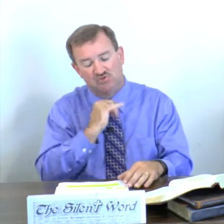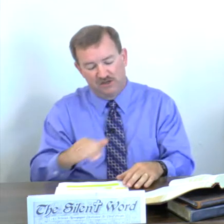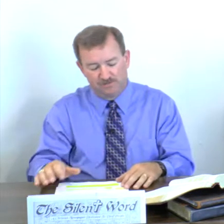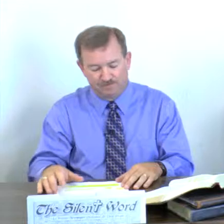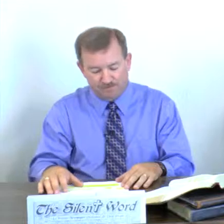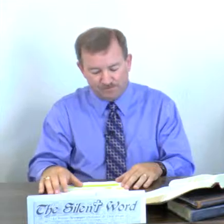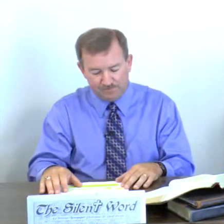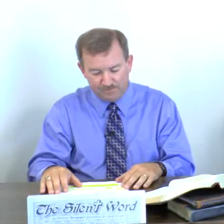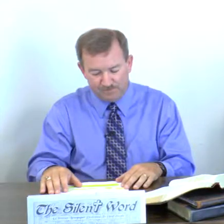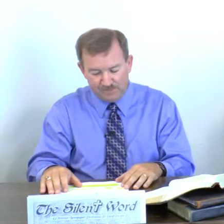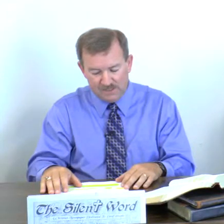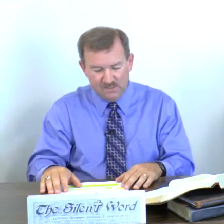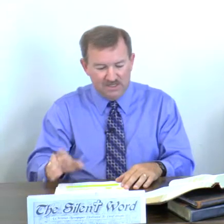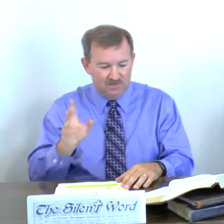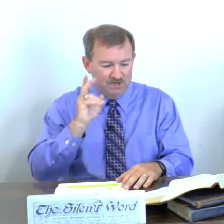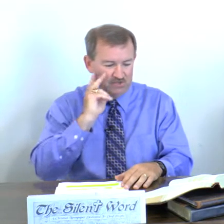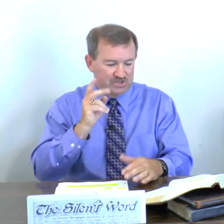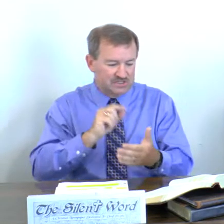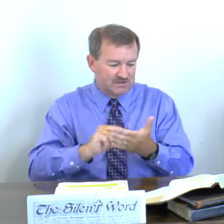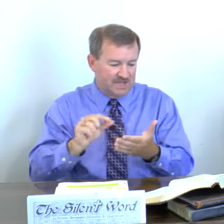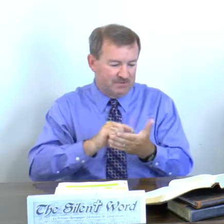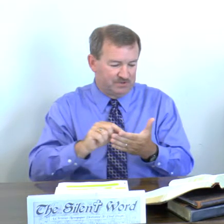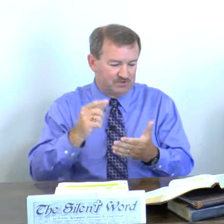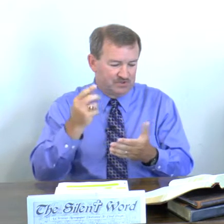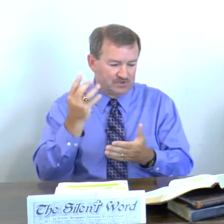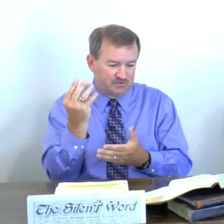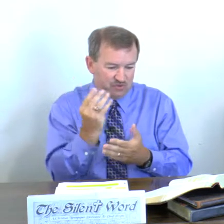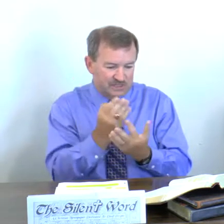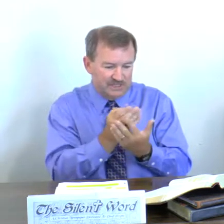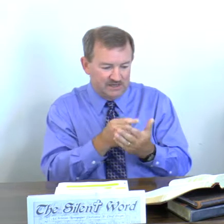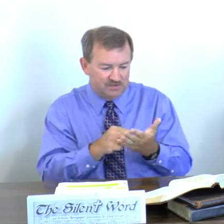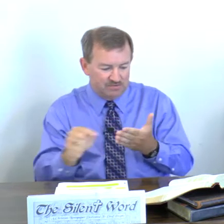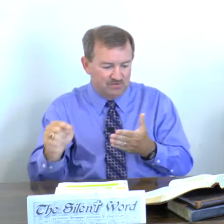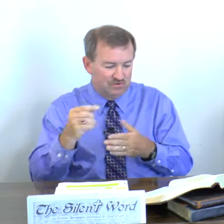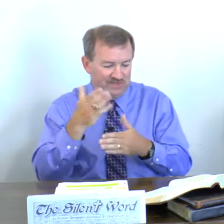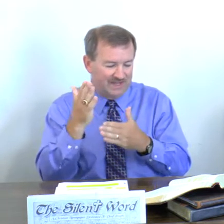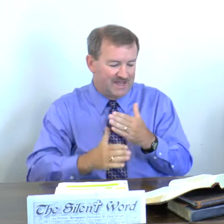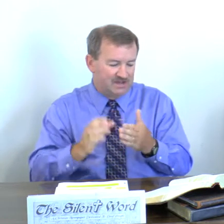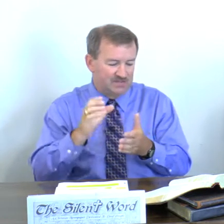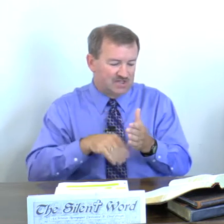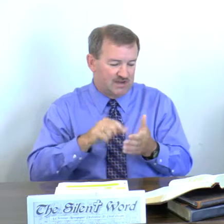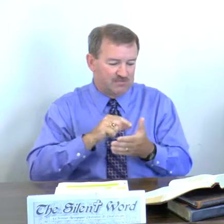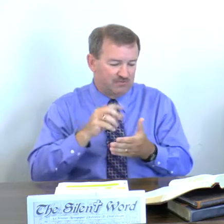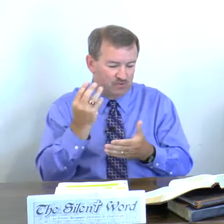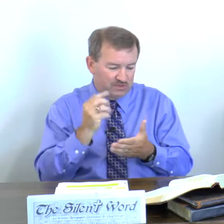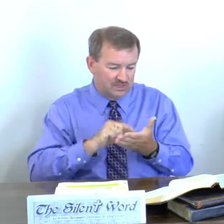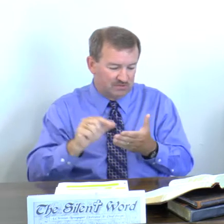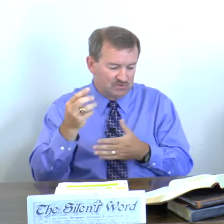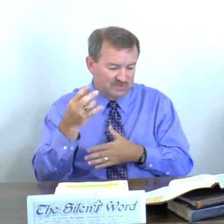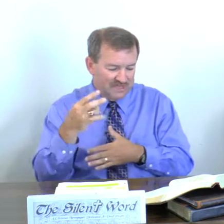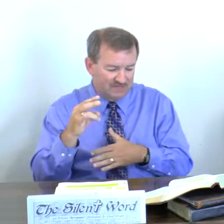Israel. But I want you to see what happens. Verses 14 through the end of the chapter, 14 through